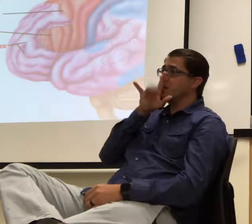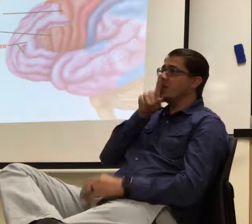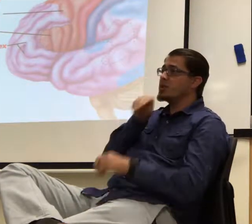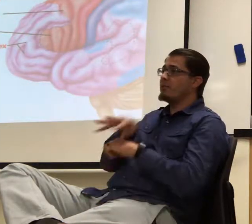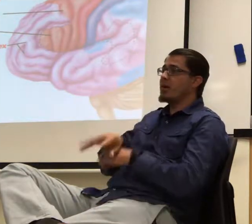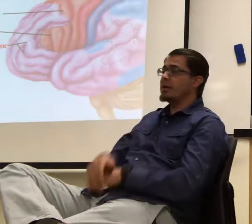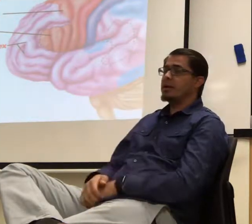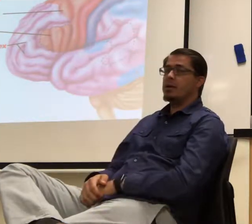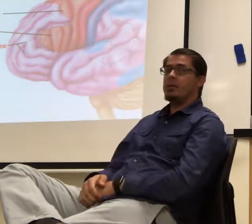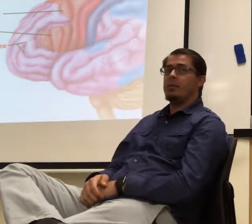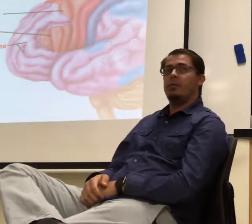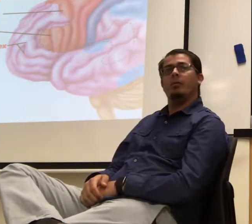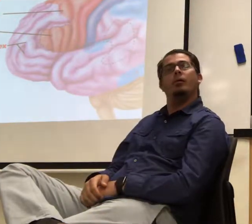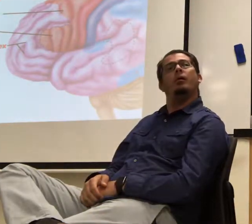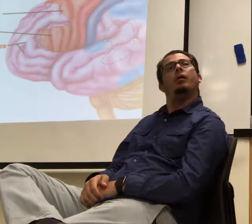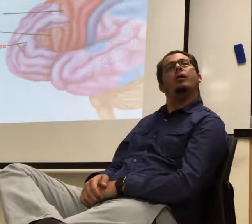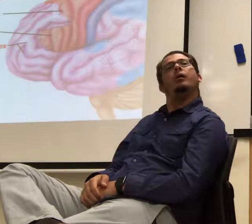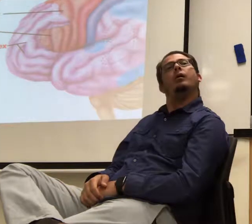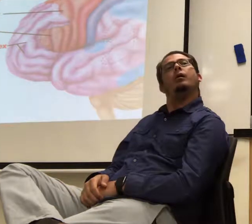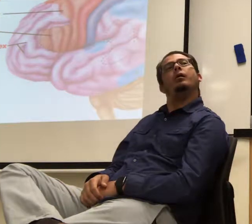affected.